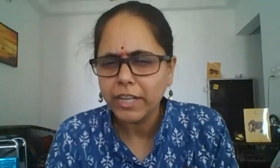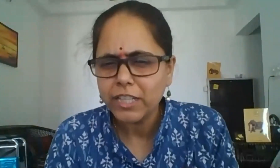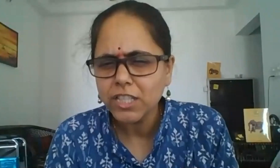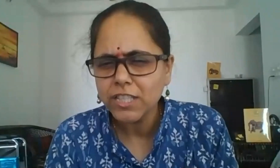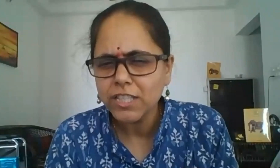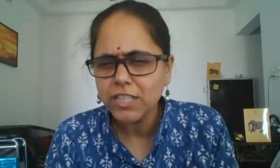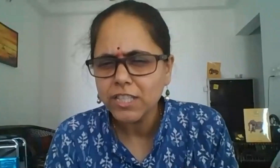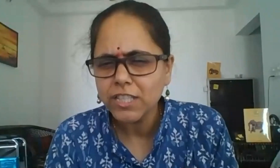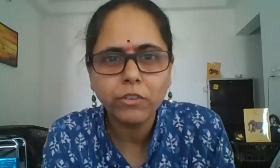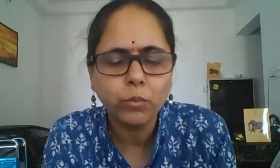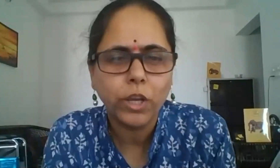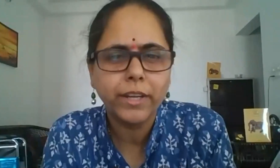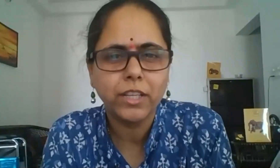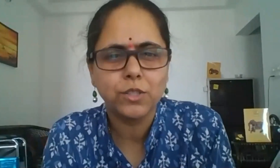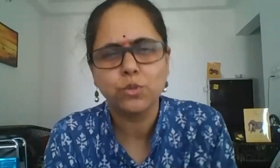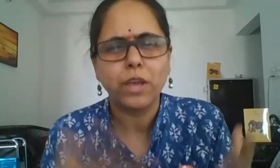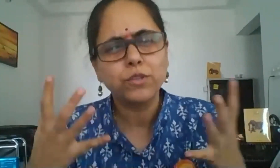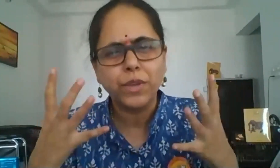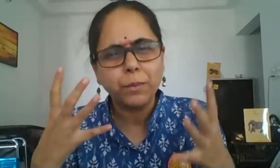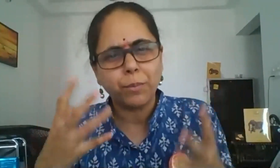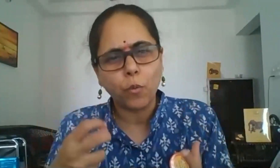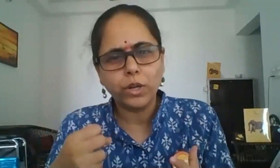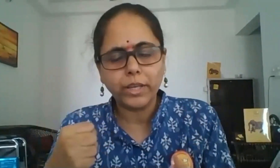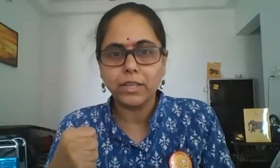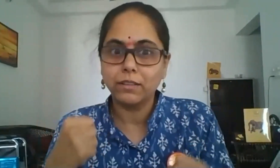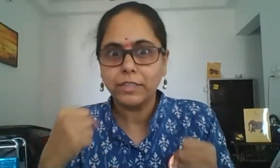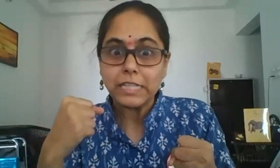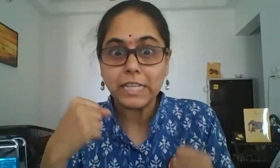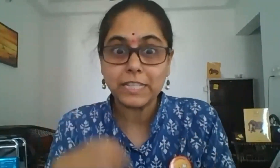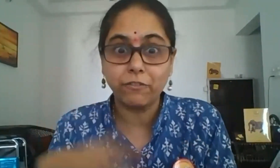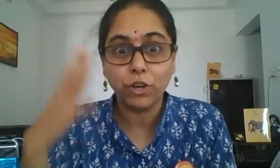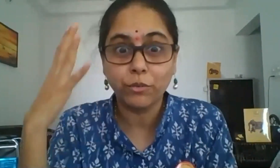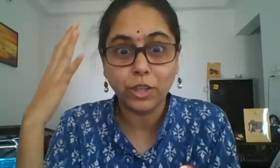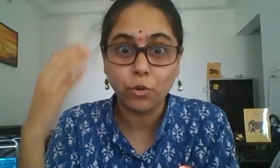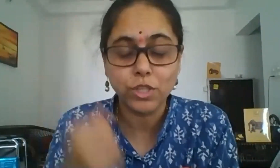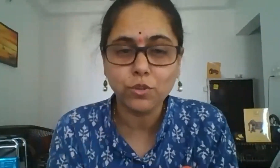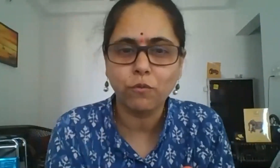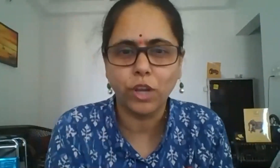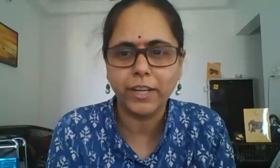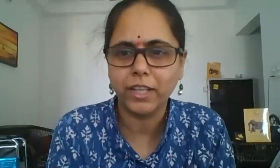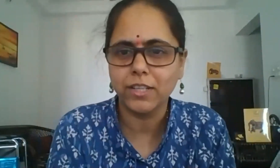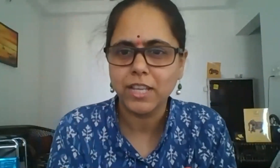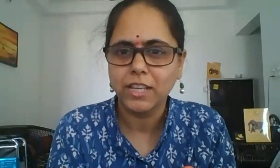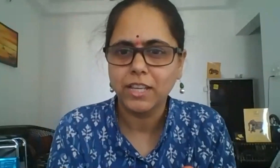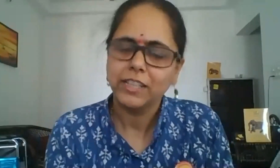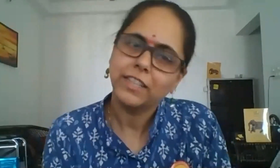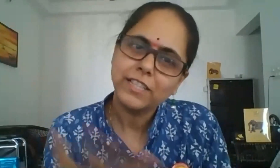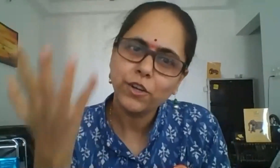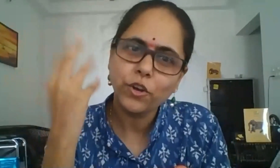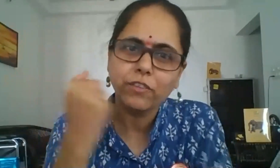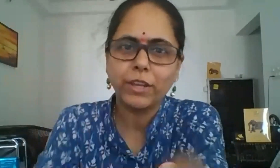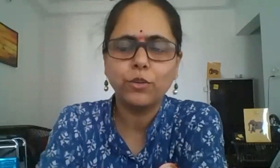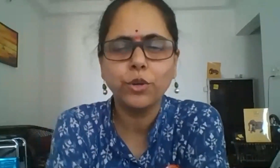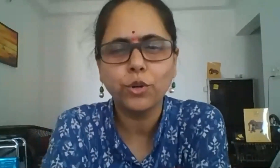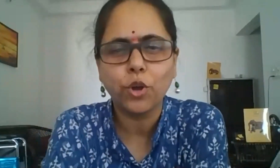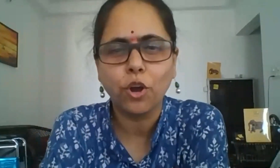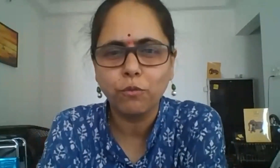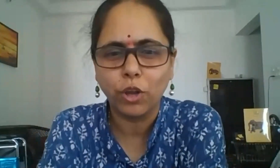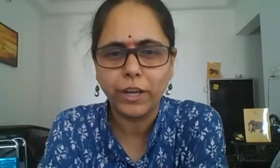teacher said, hey, you work with volunteers. So I was very proudly, yes, I work with thousands of volunteers. They said, okay, why don't you talk of